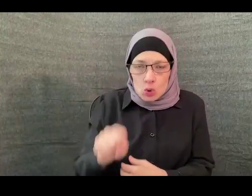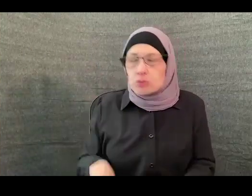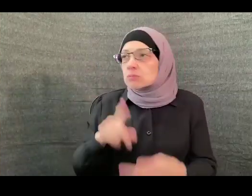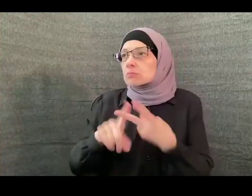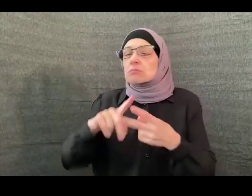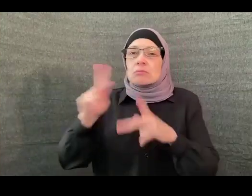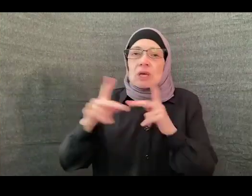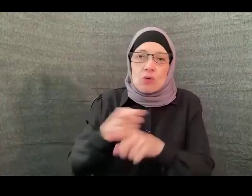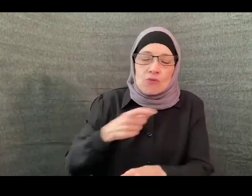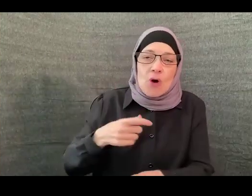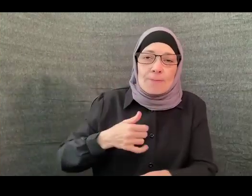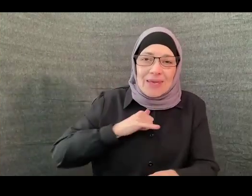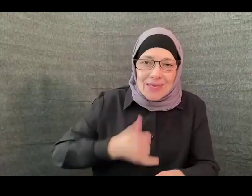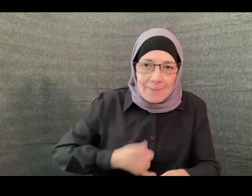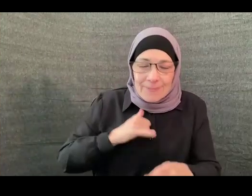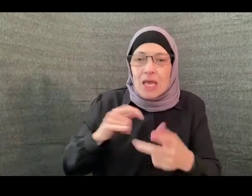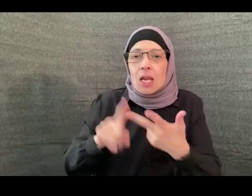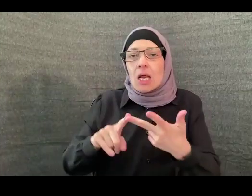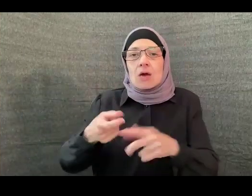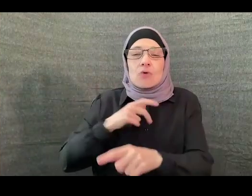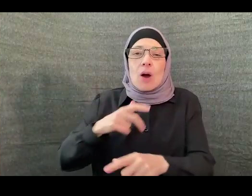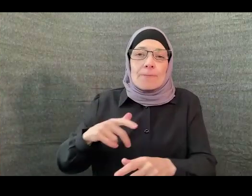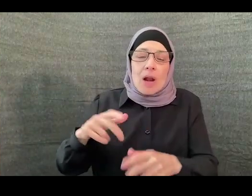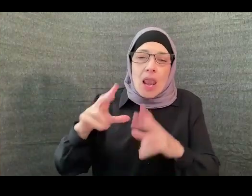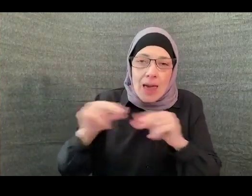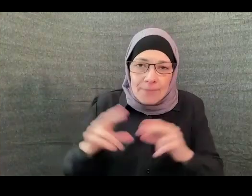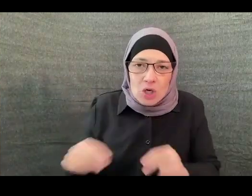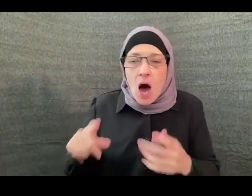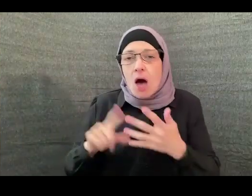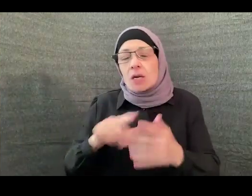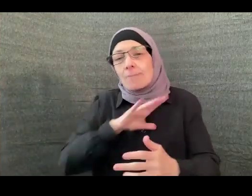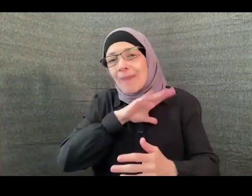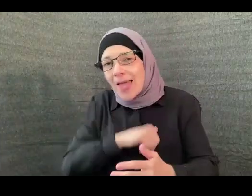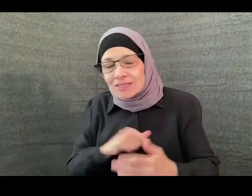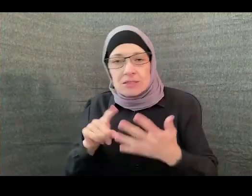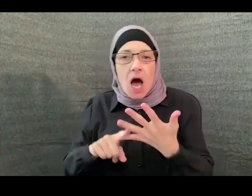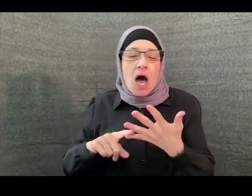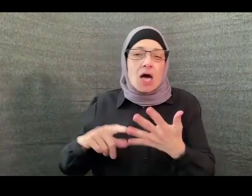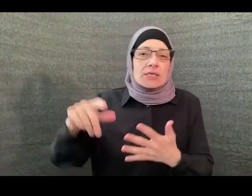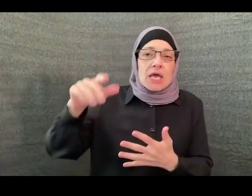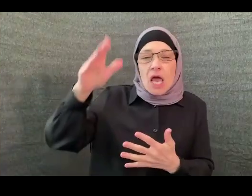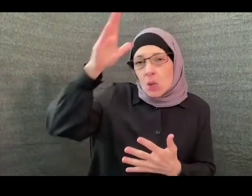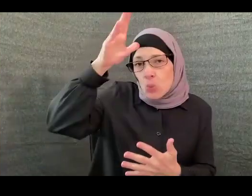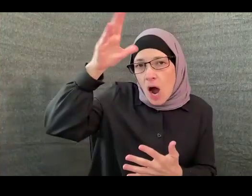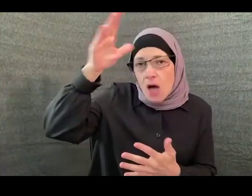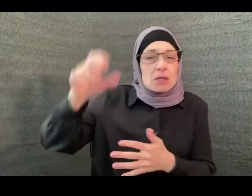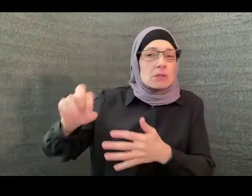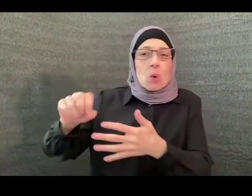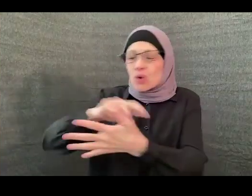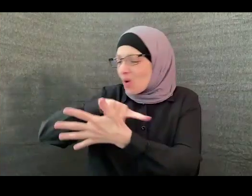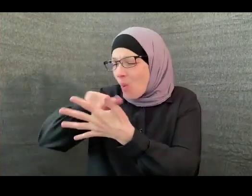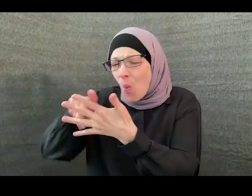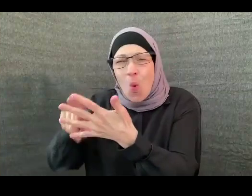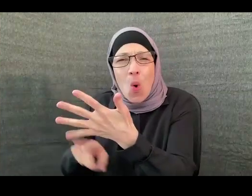from Lebanon, from Palestine, from Iraq, from everywhere in Africa. They